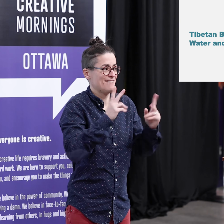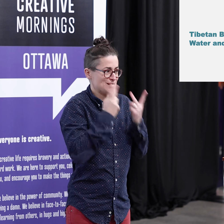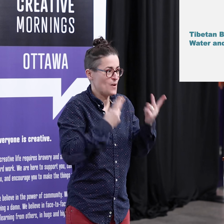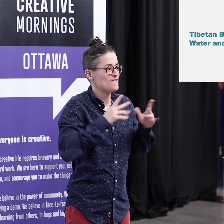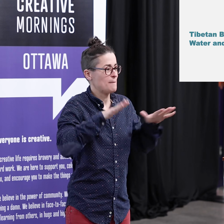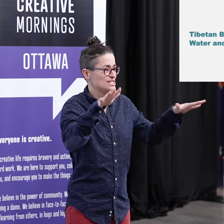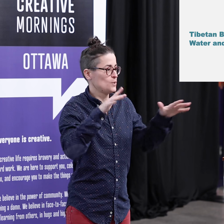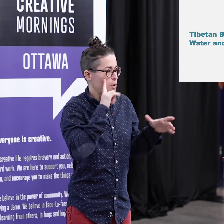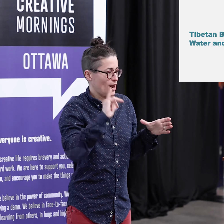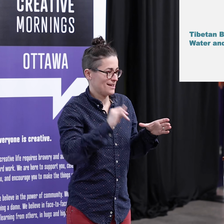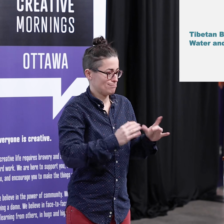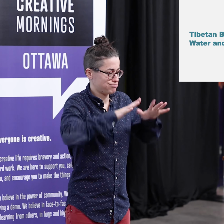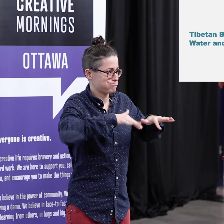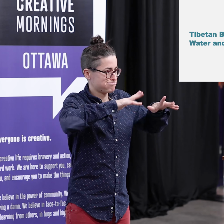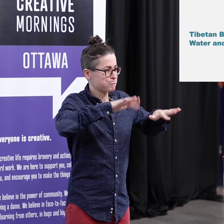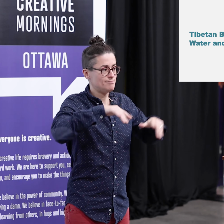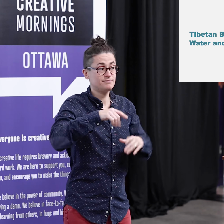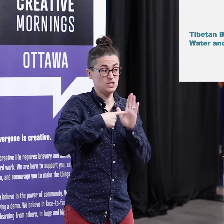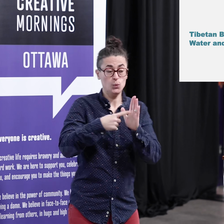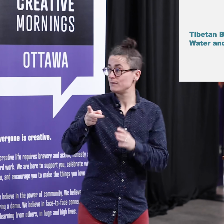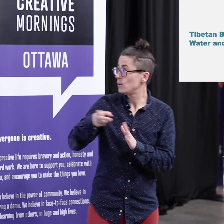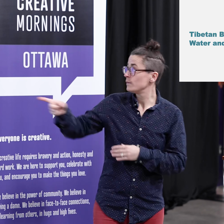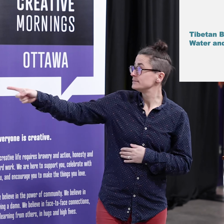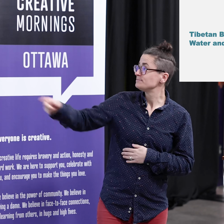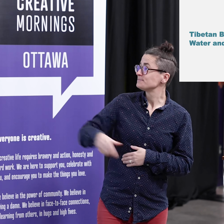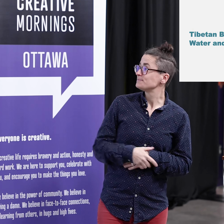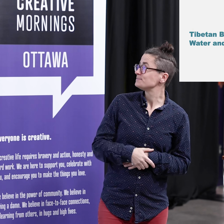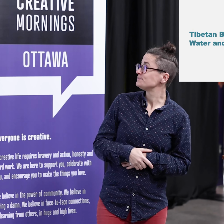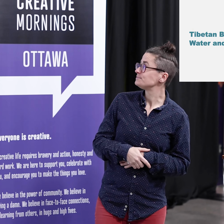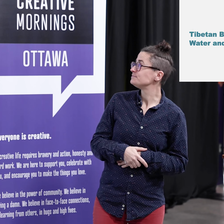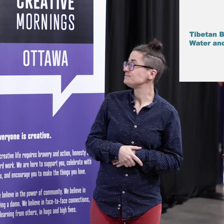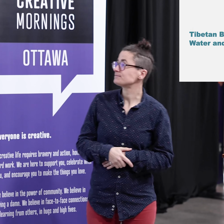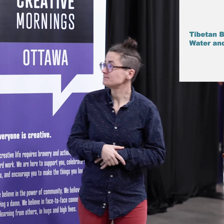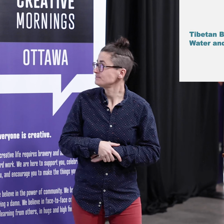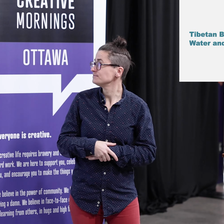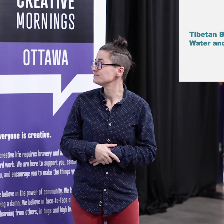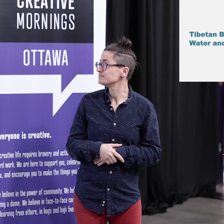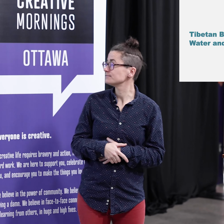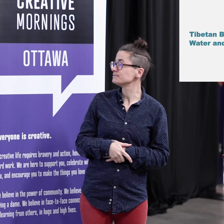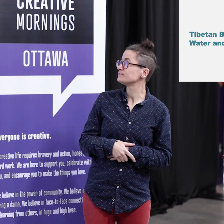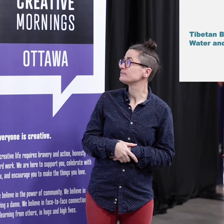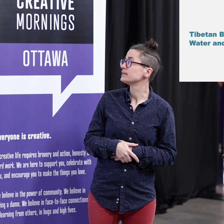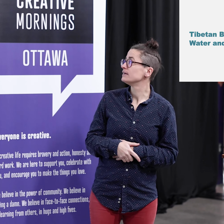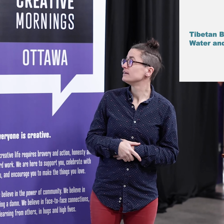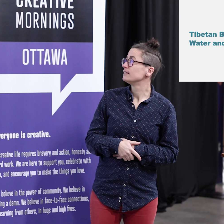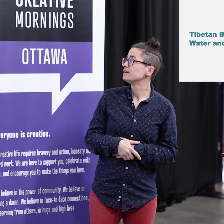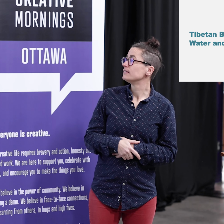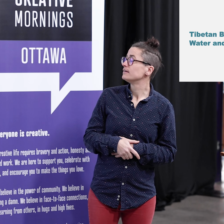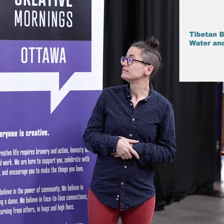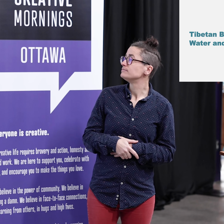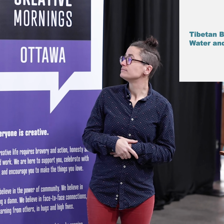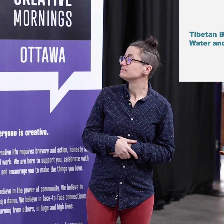is because to me that's a really visual way to show, not just hear the vibrations, but to show